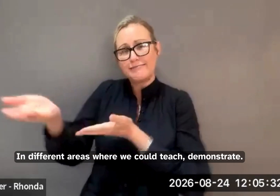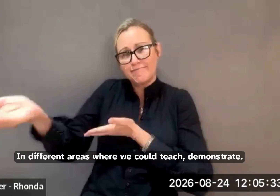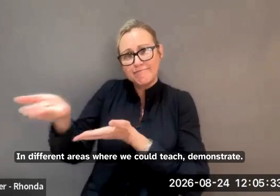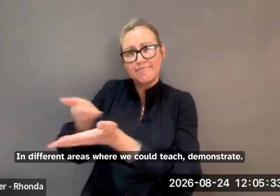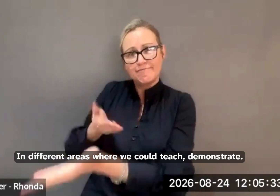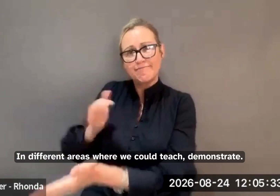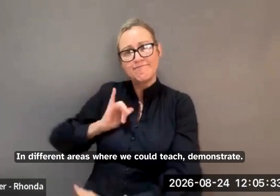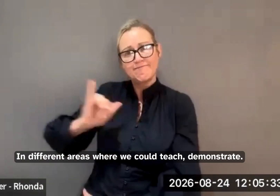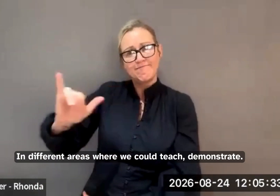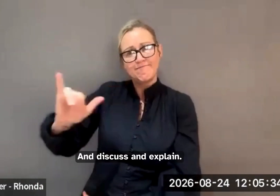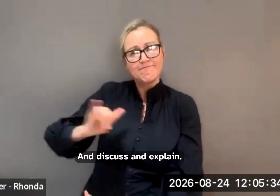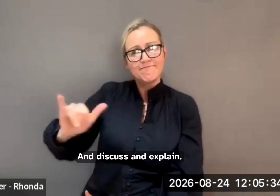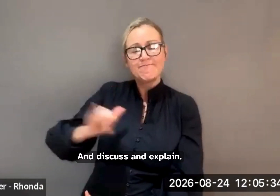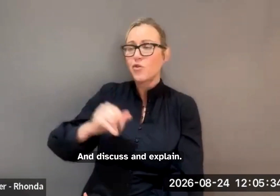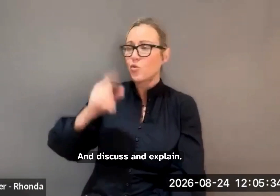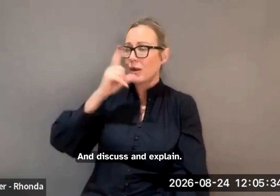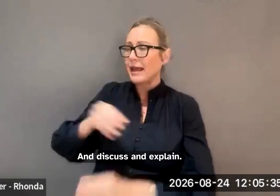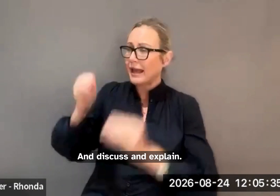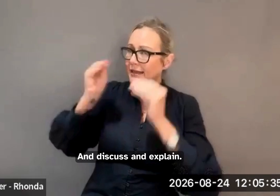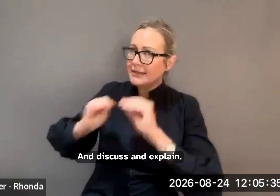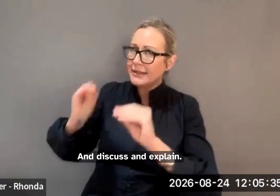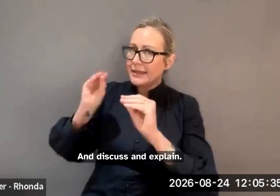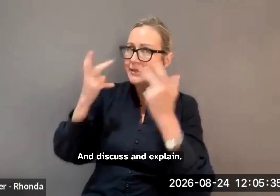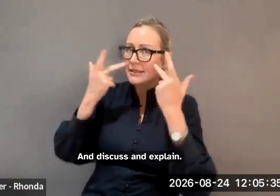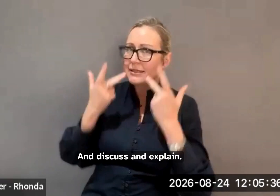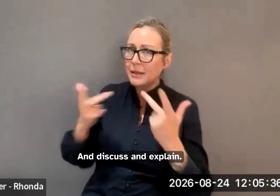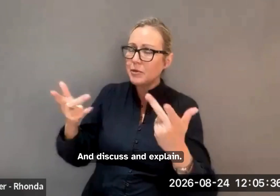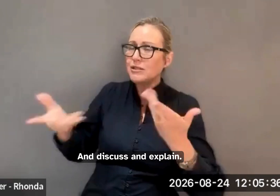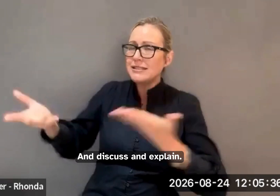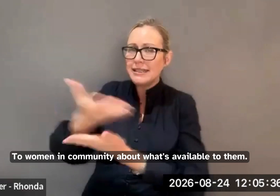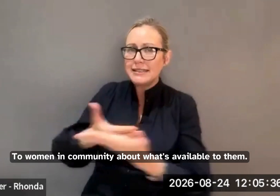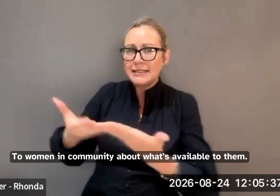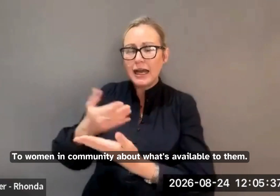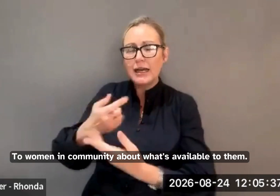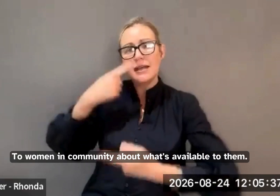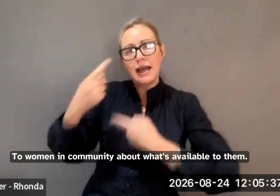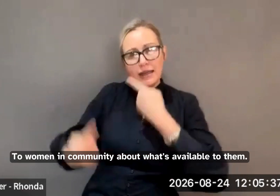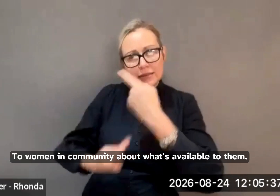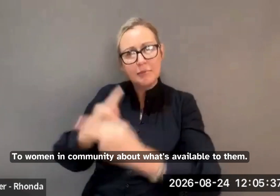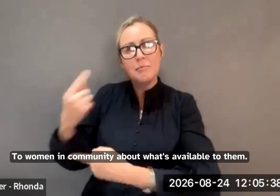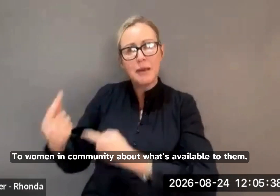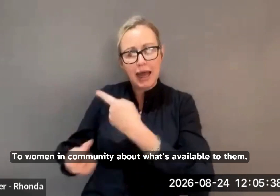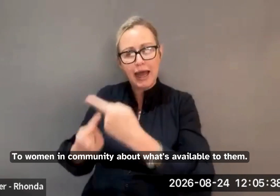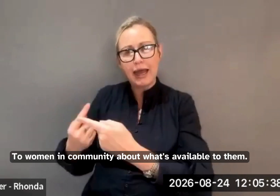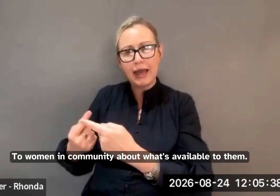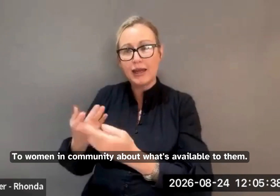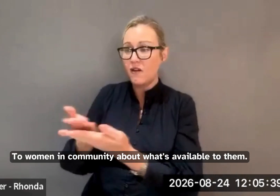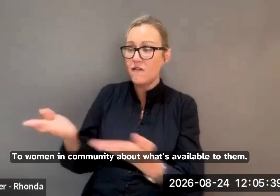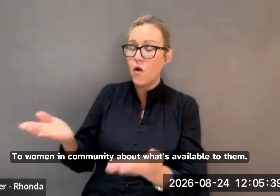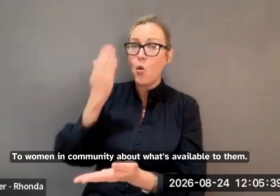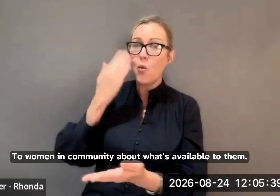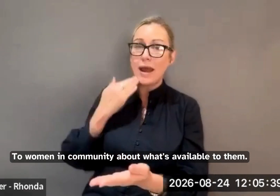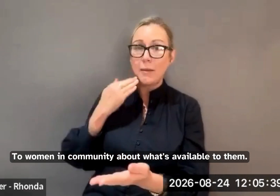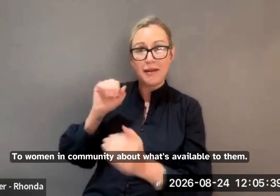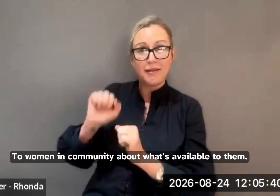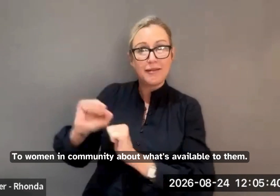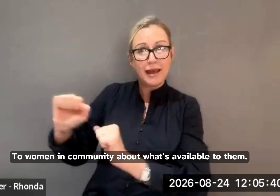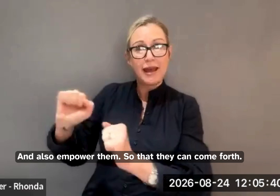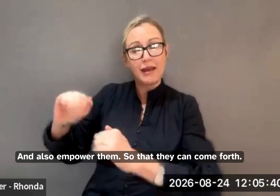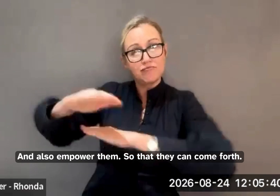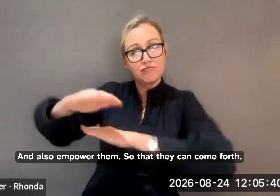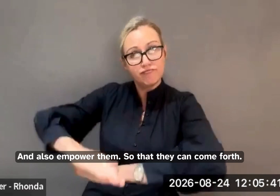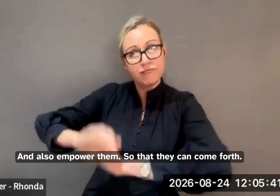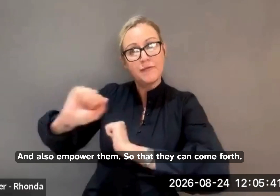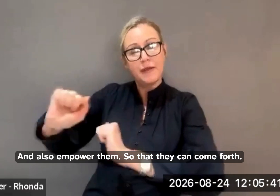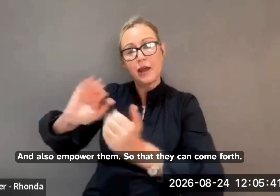we could teach, demonstrate, and discuss and explain to women in community about what's available to